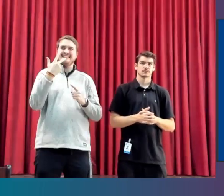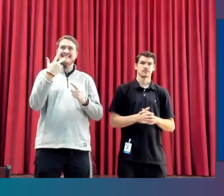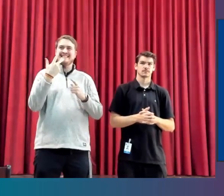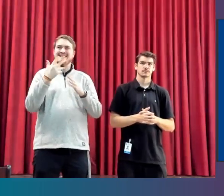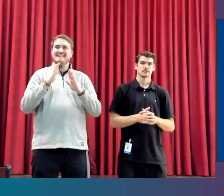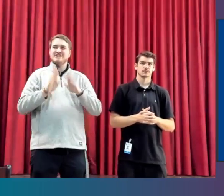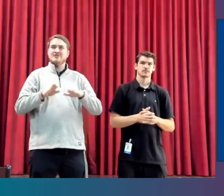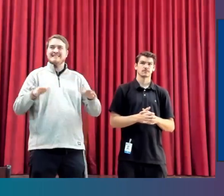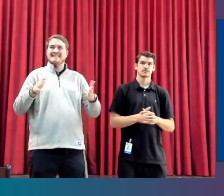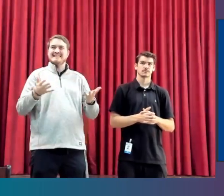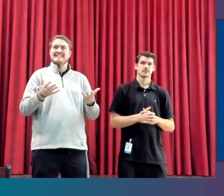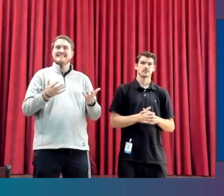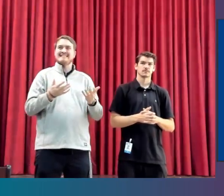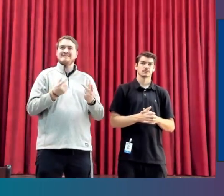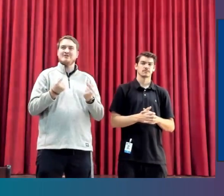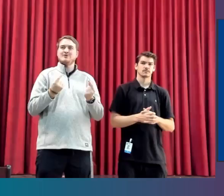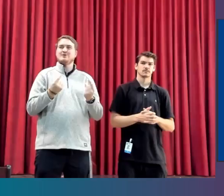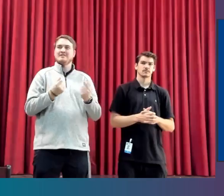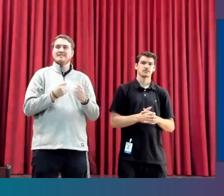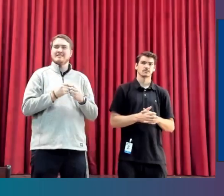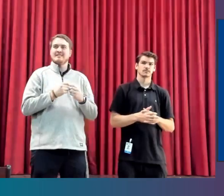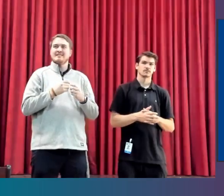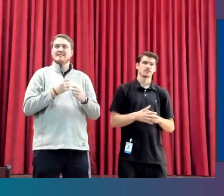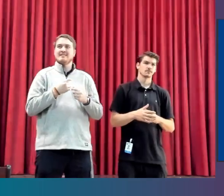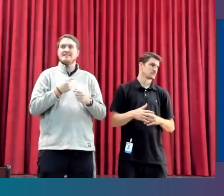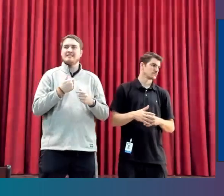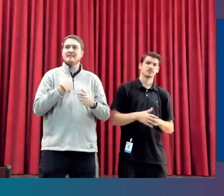And it's